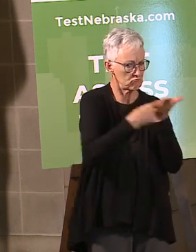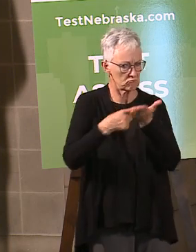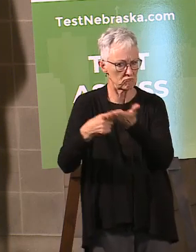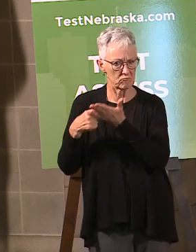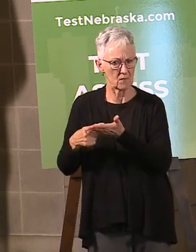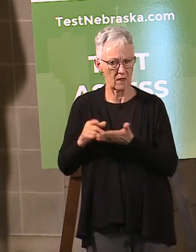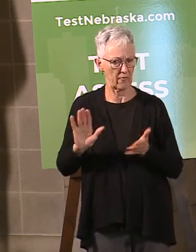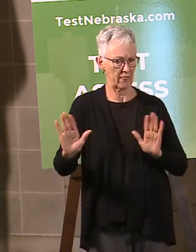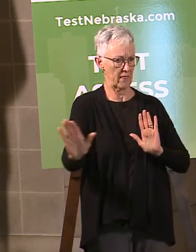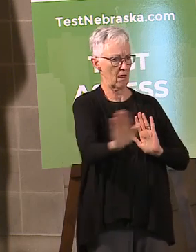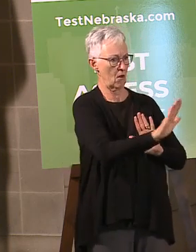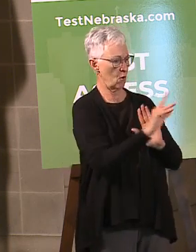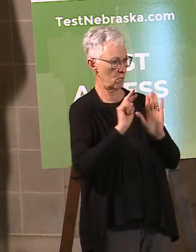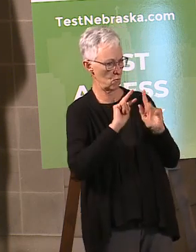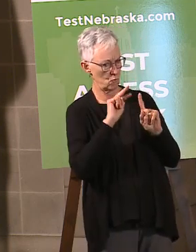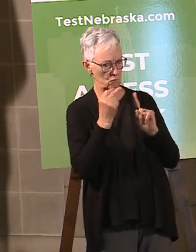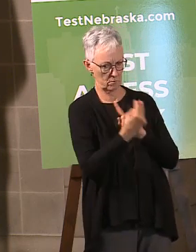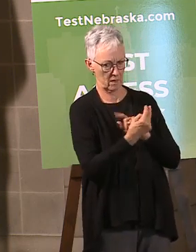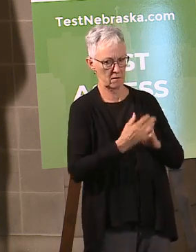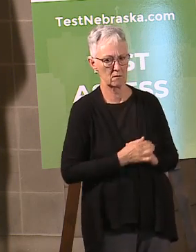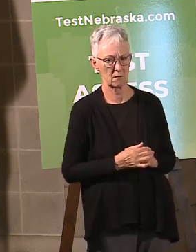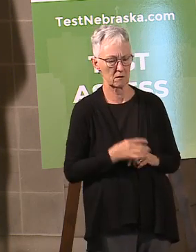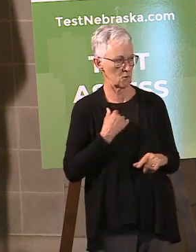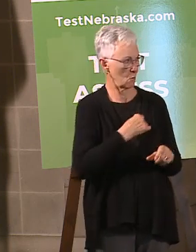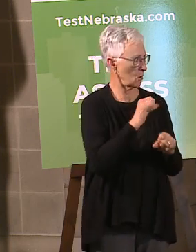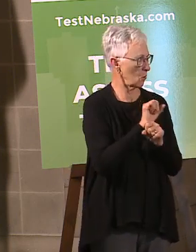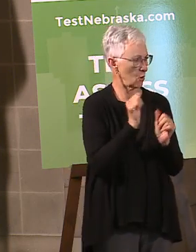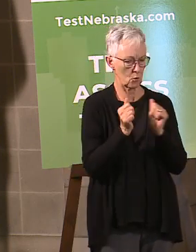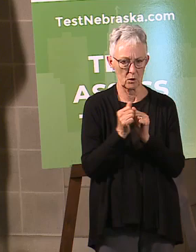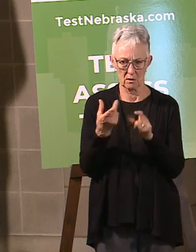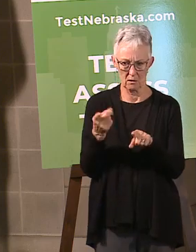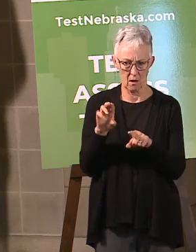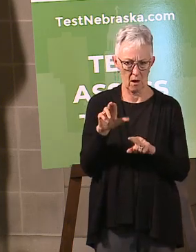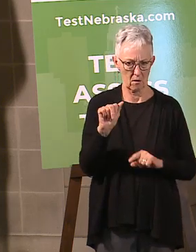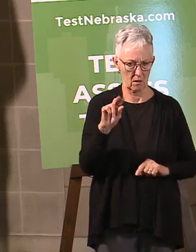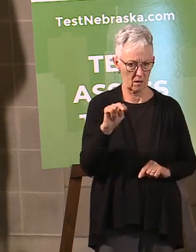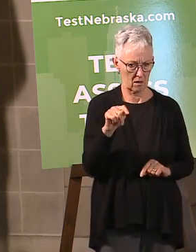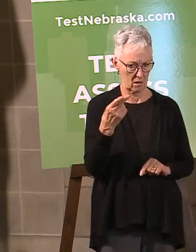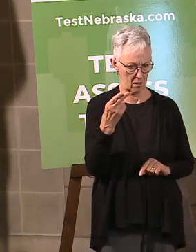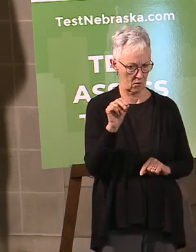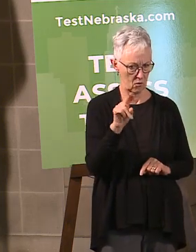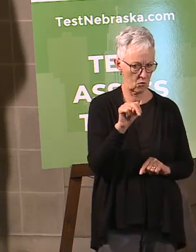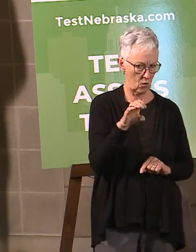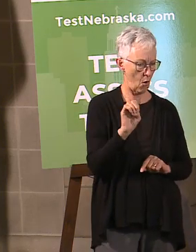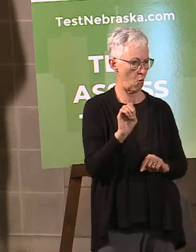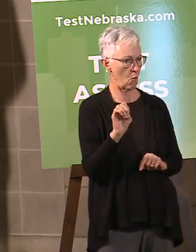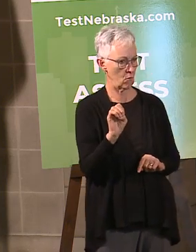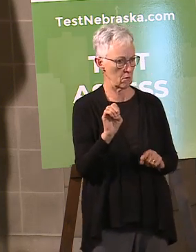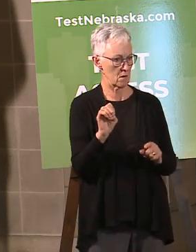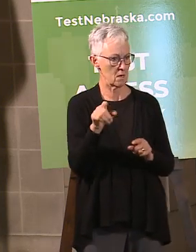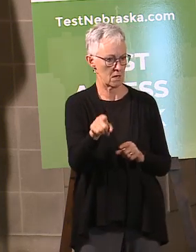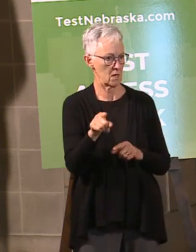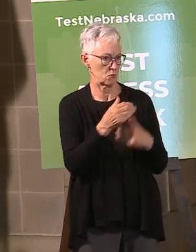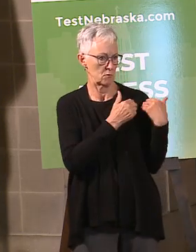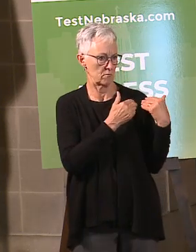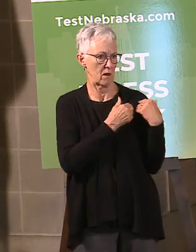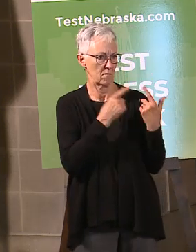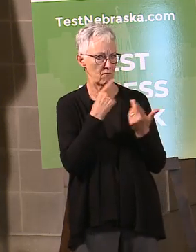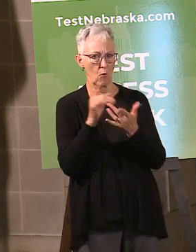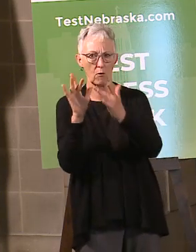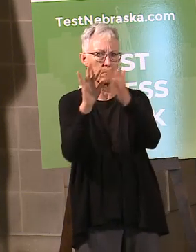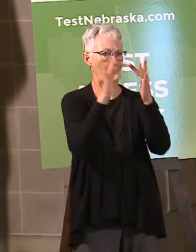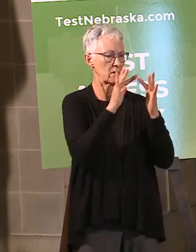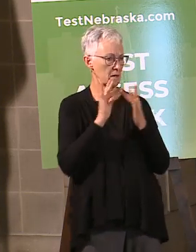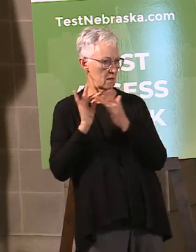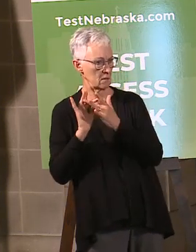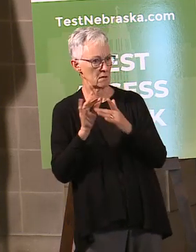that Dr. Antone and his department work on to pull all this together, to be able to put these things out. And again, you can see that if you're contacting and working